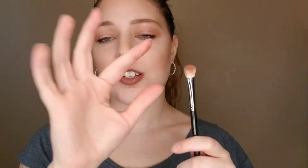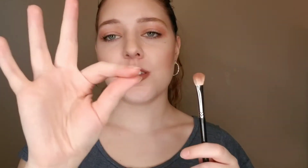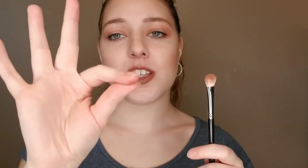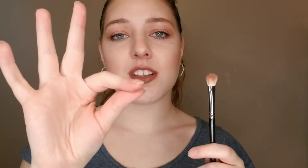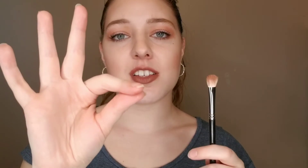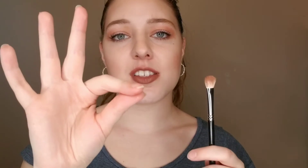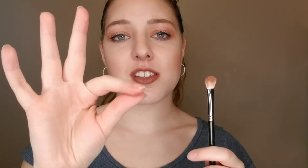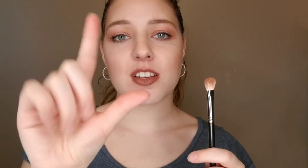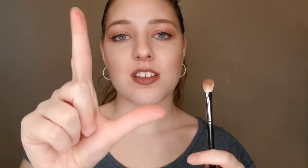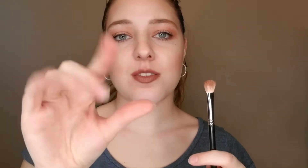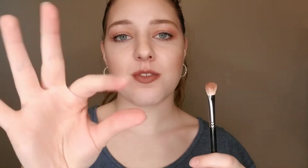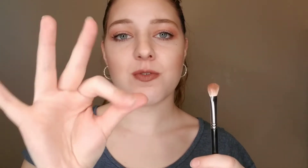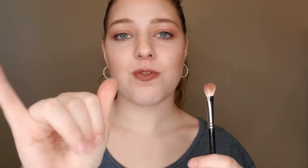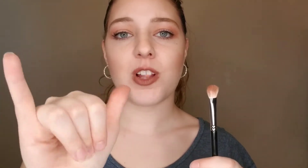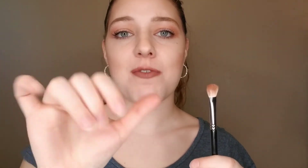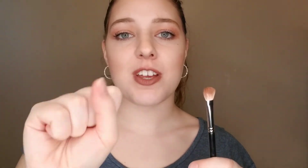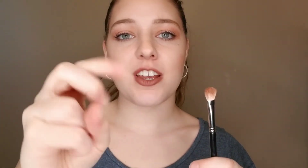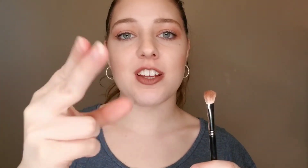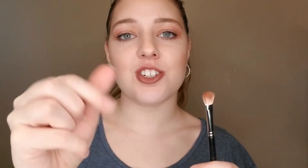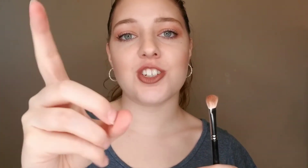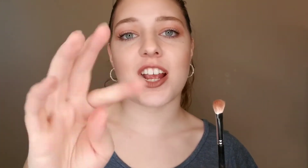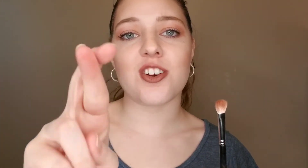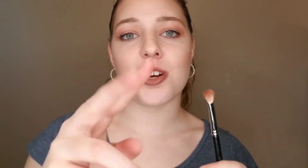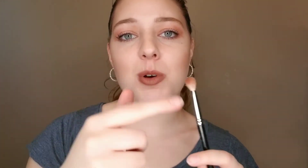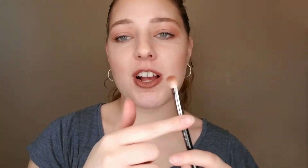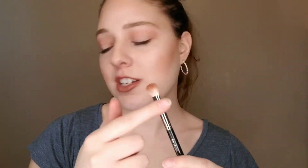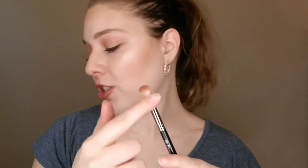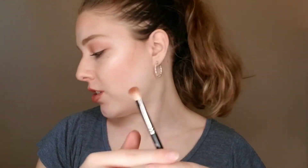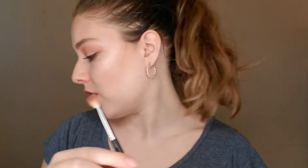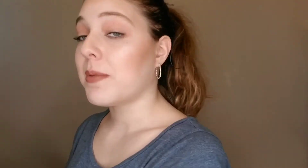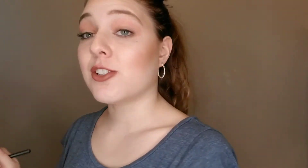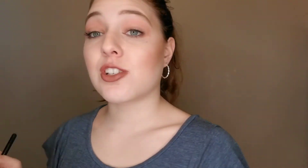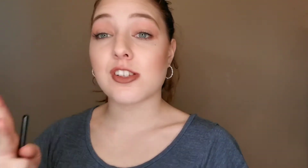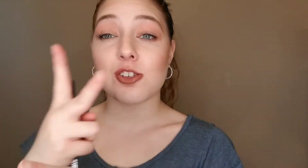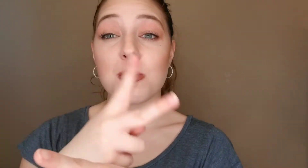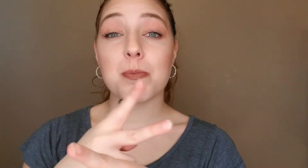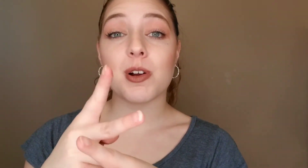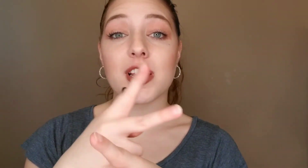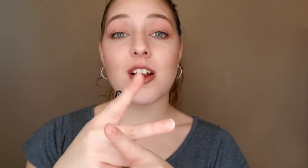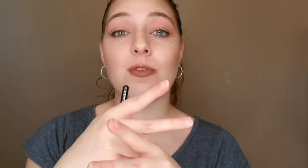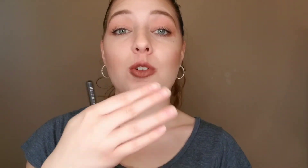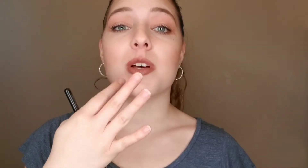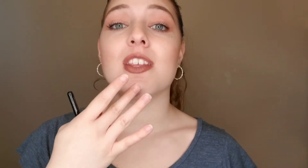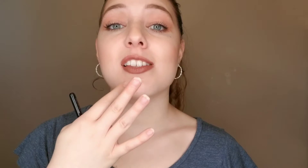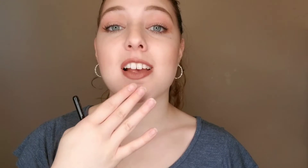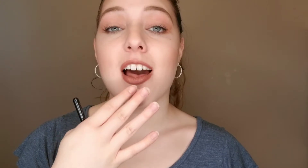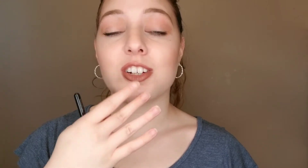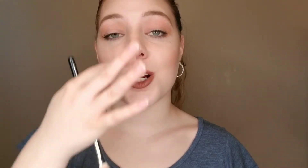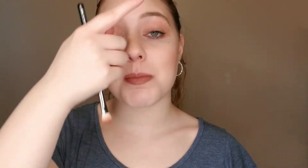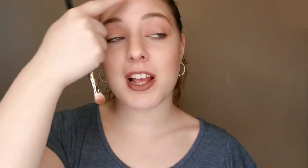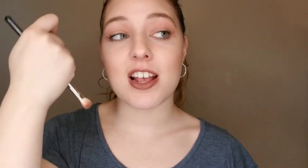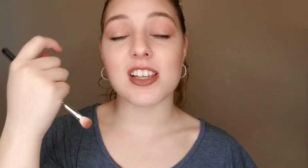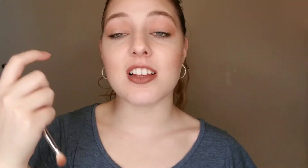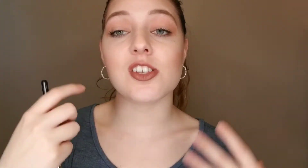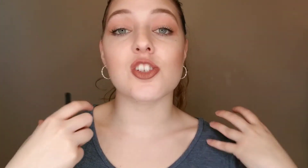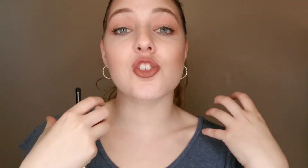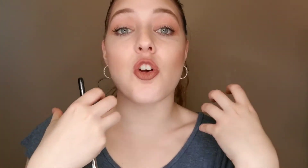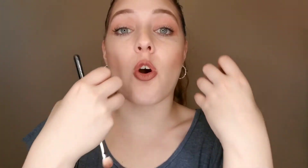Using this fluffy shader brush, and be super careful with this color because it's